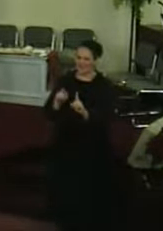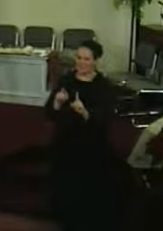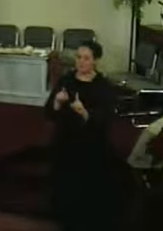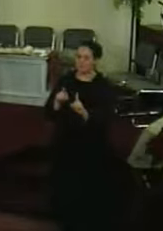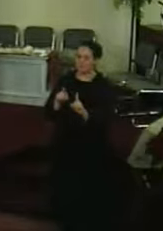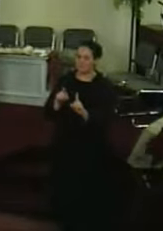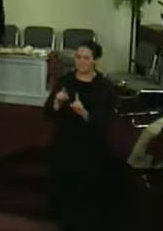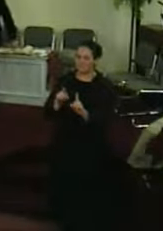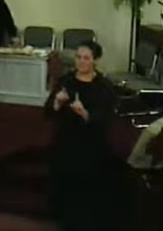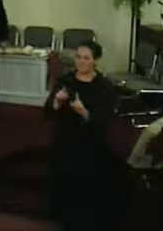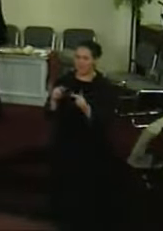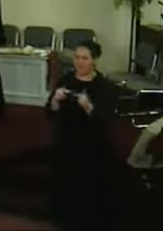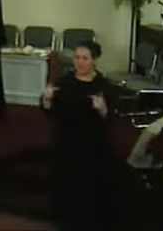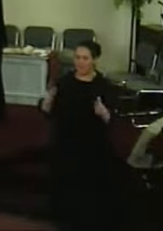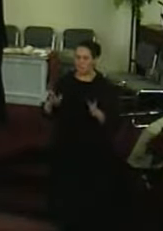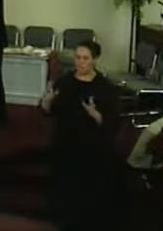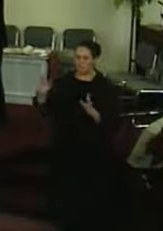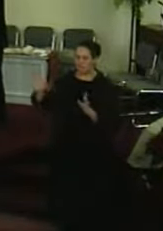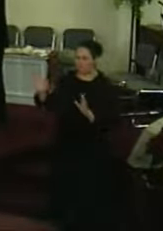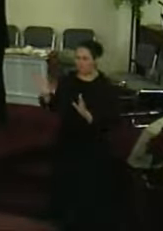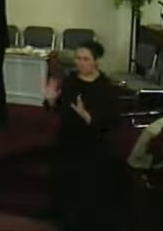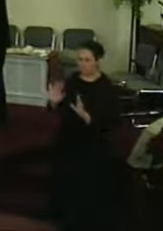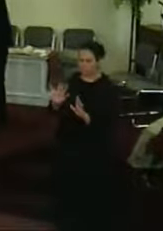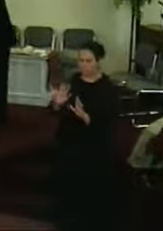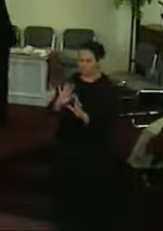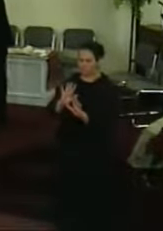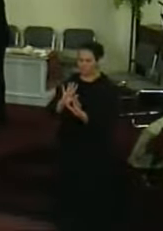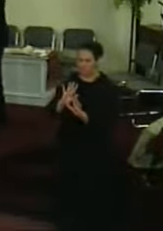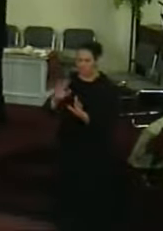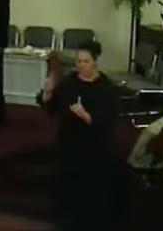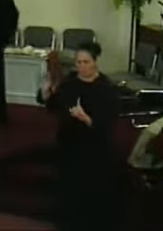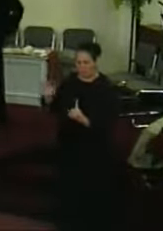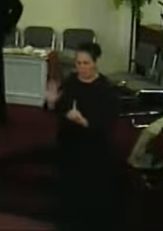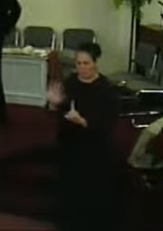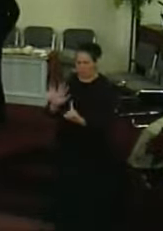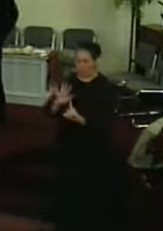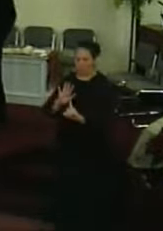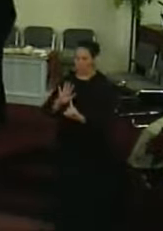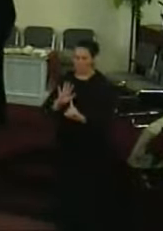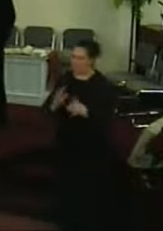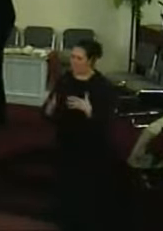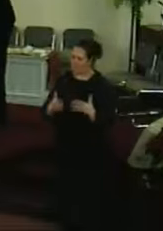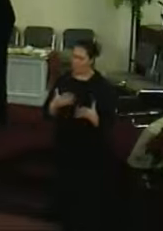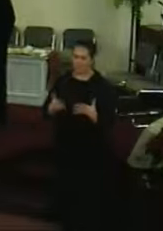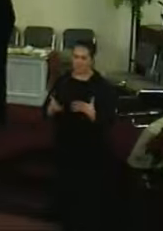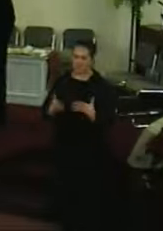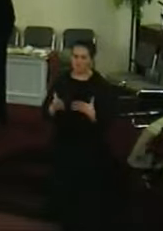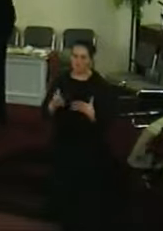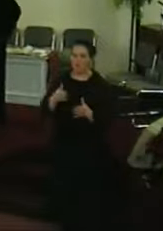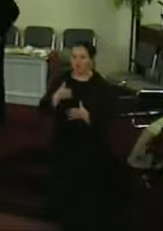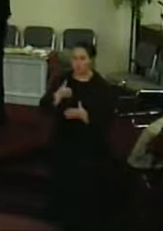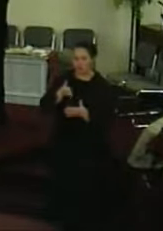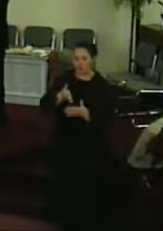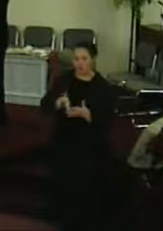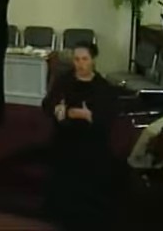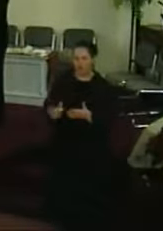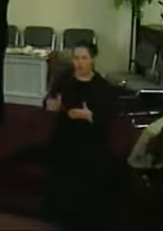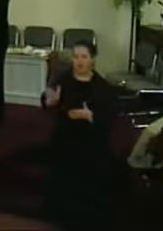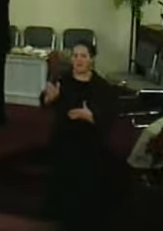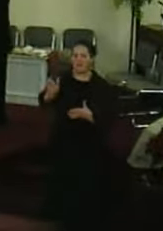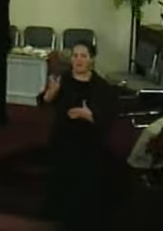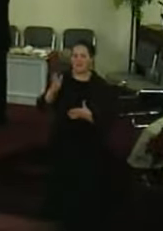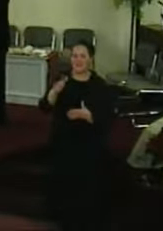And when you walk across the Red Sea on dry ground and not a drip of water visible, you'll know